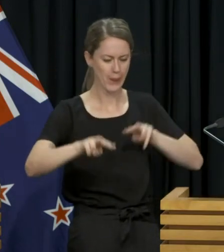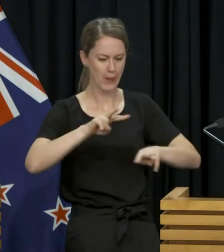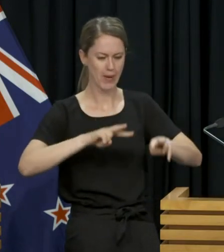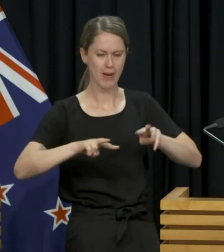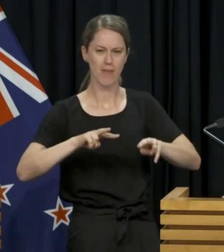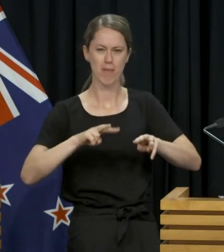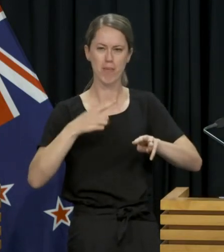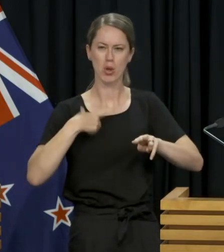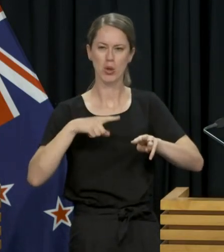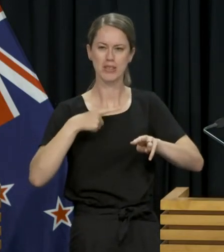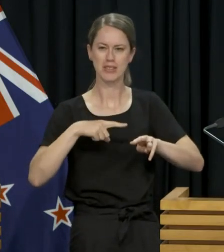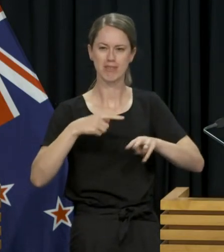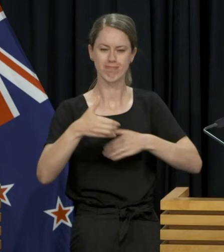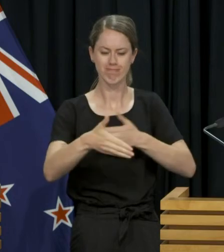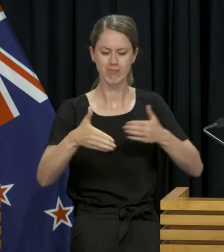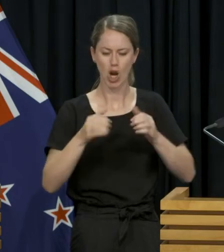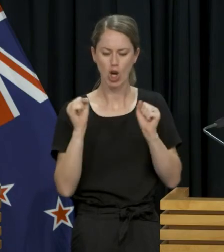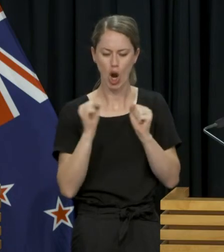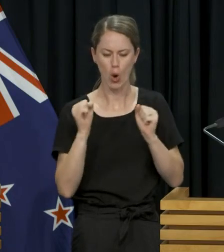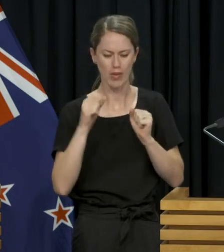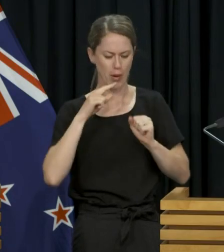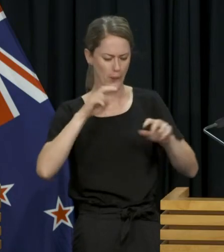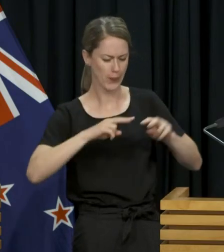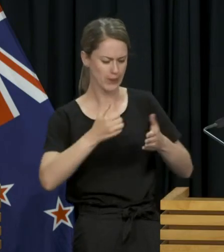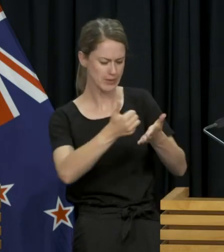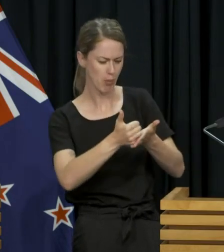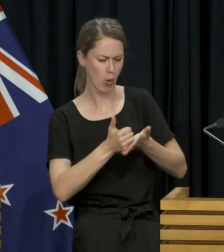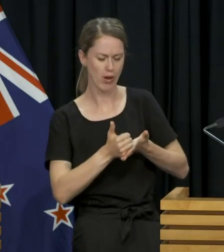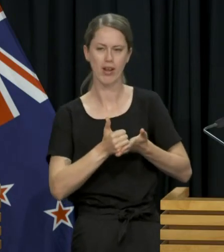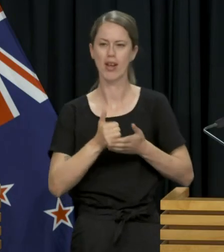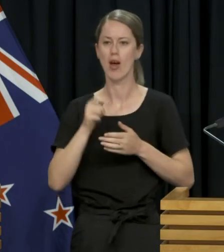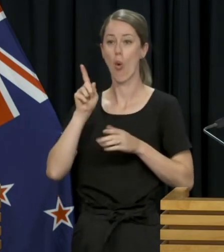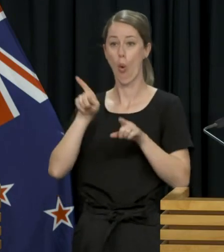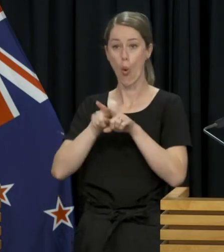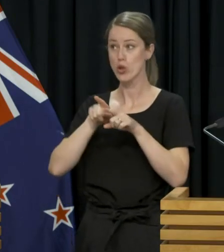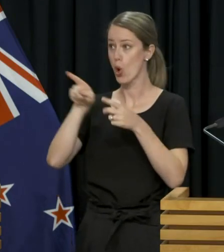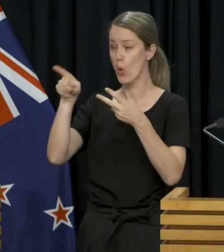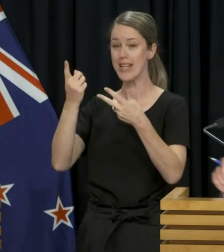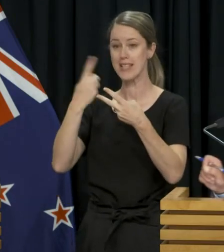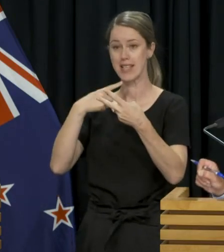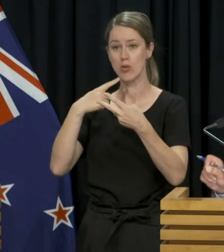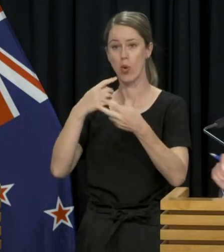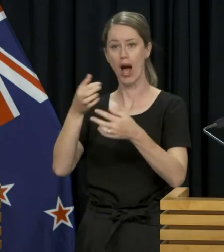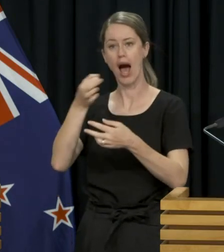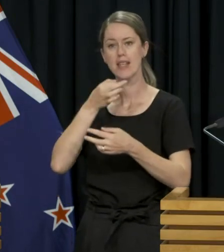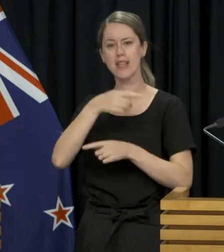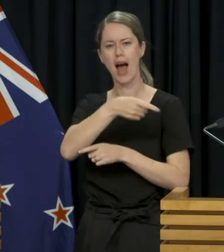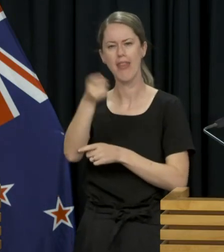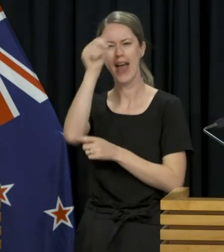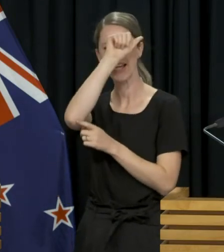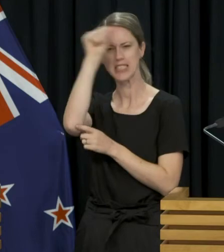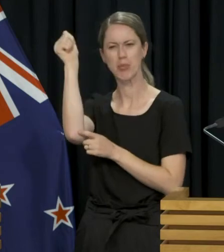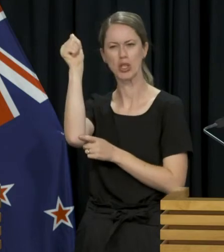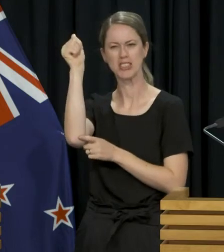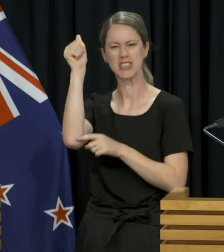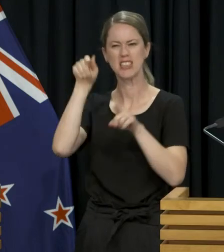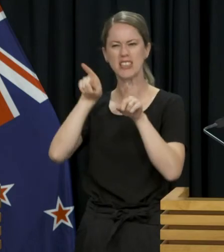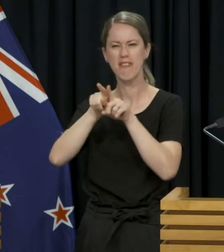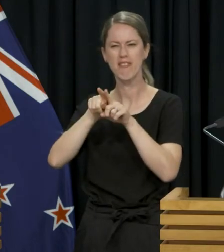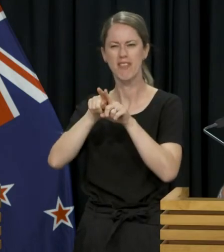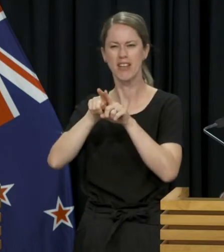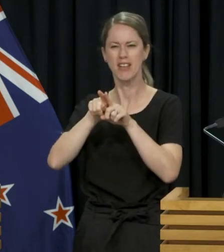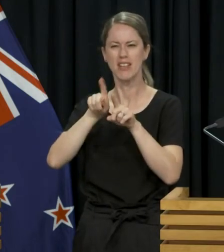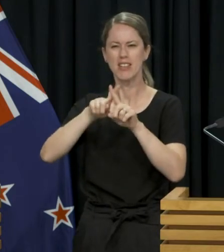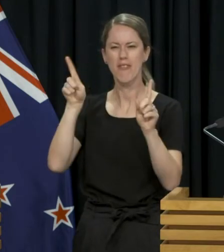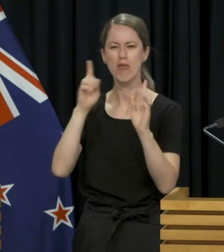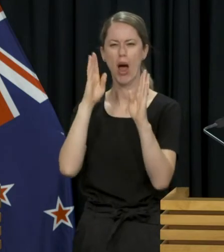supply chain. So that was fantastic. But he also said the second point is he would get other expertise from across the private sector that might be helpful,